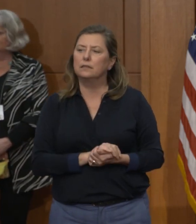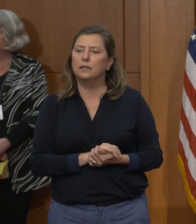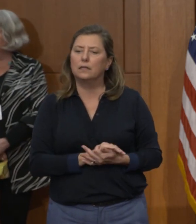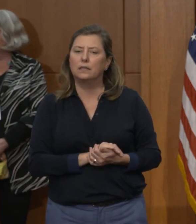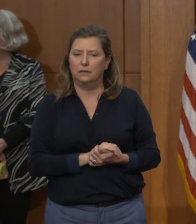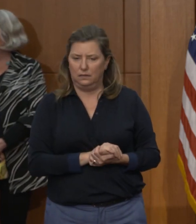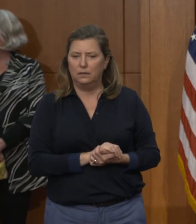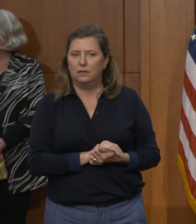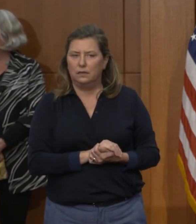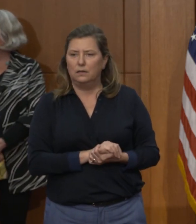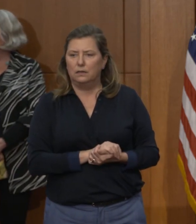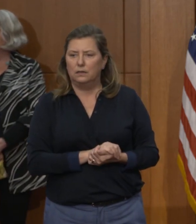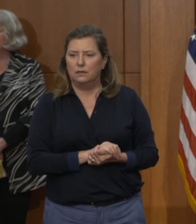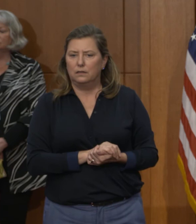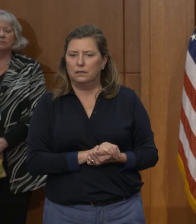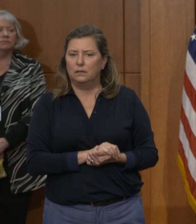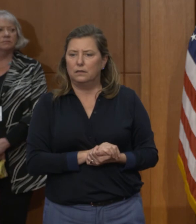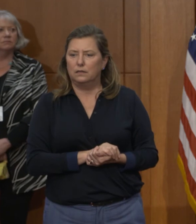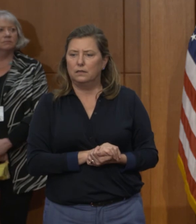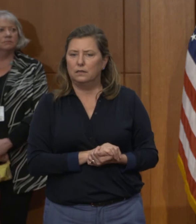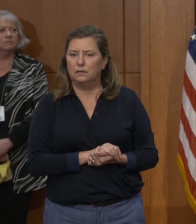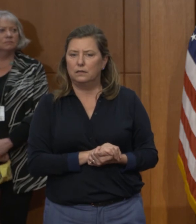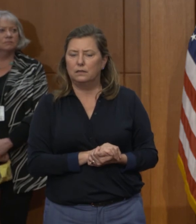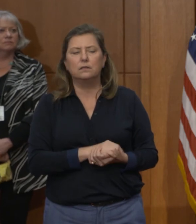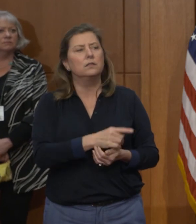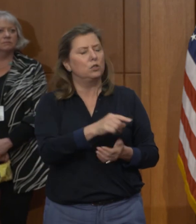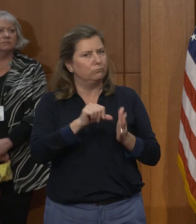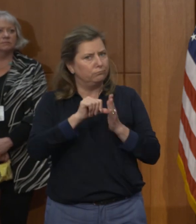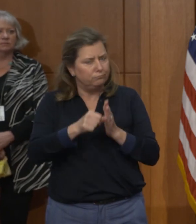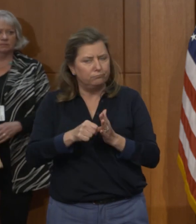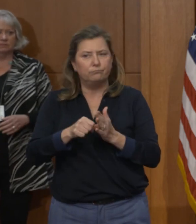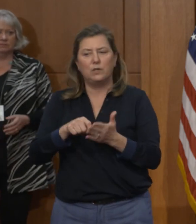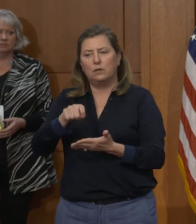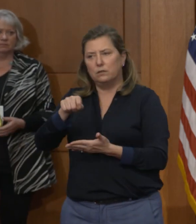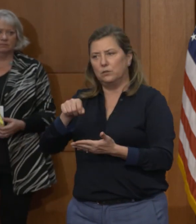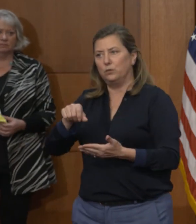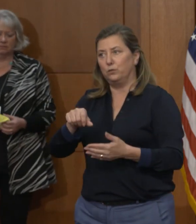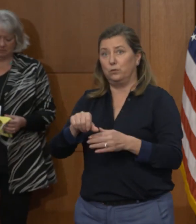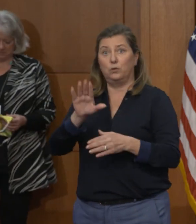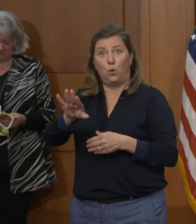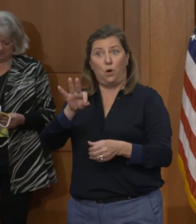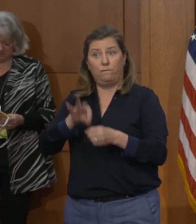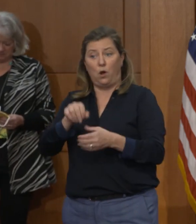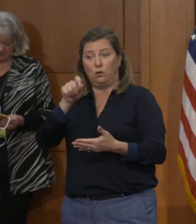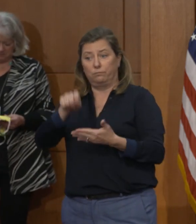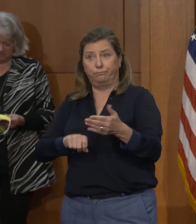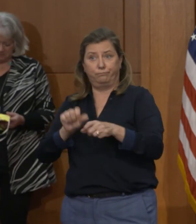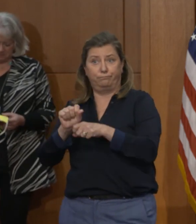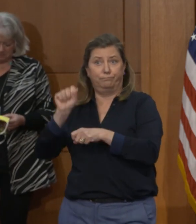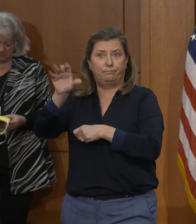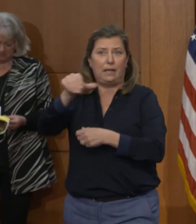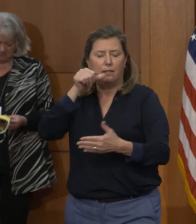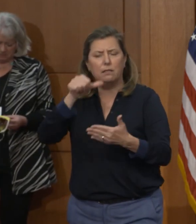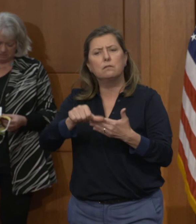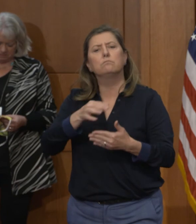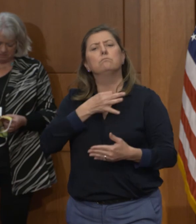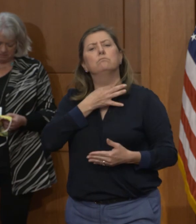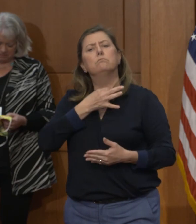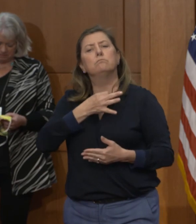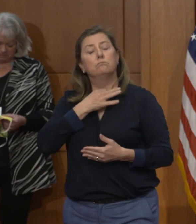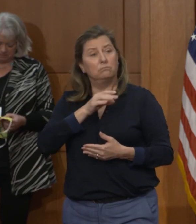Yes, thank you, Governor. You emphasized absentee voting in your remarks on the election. I just wonder if your order is going